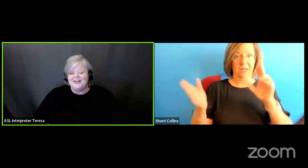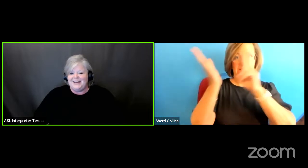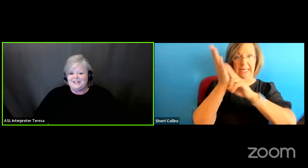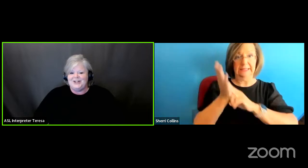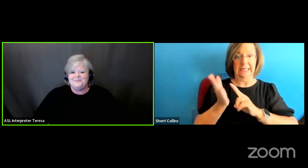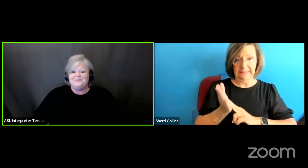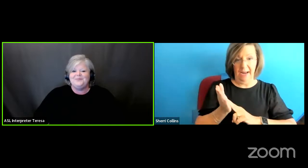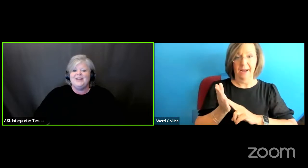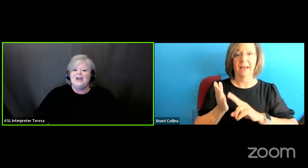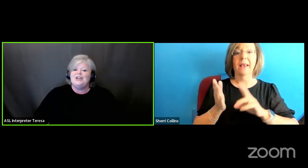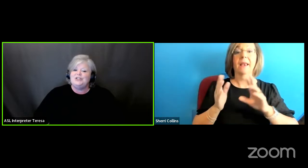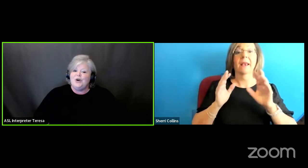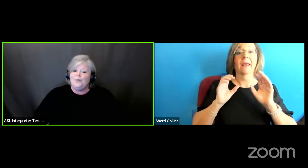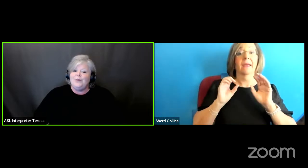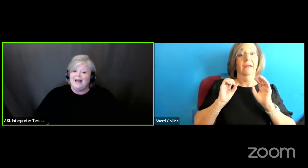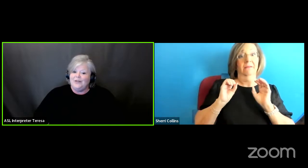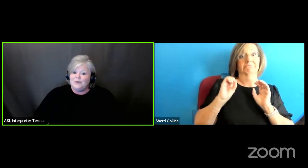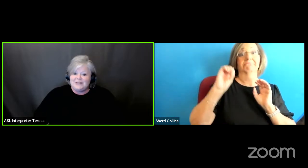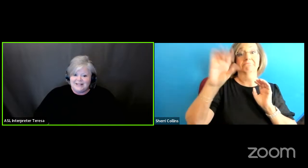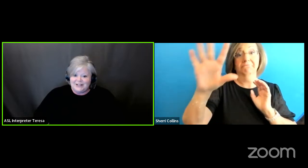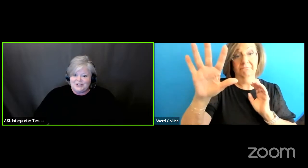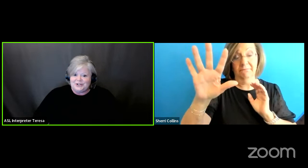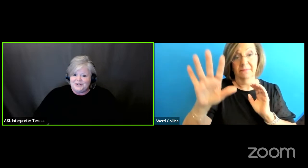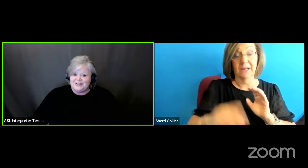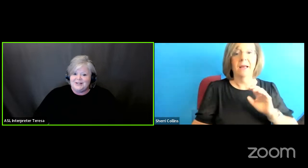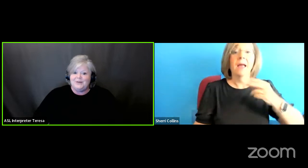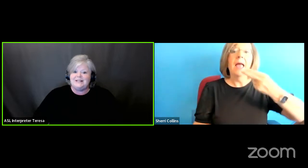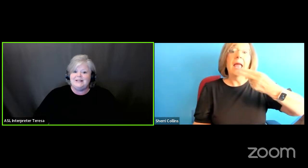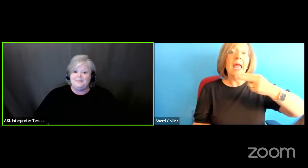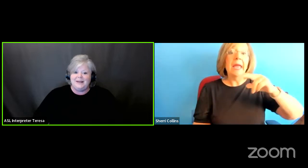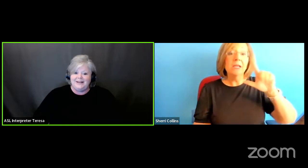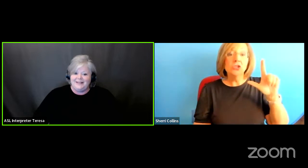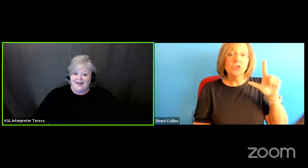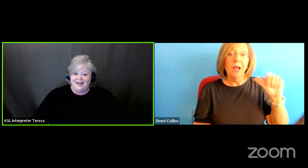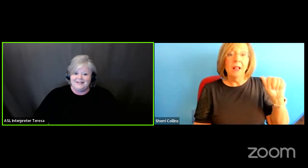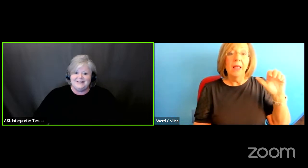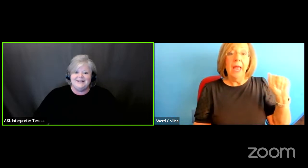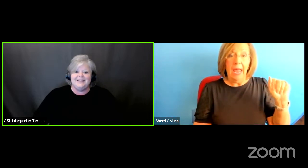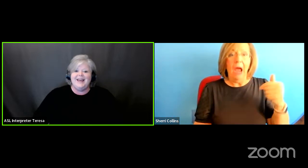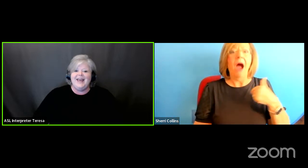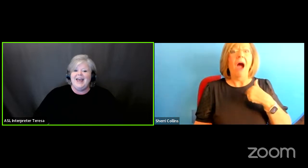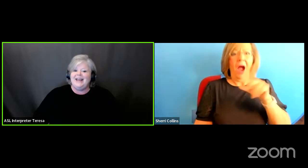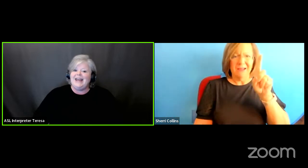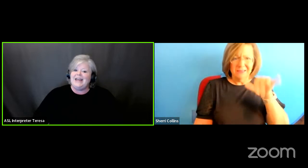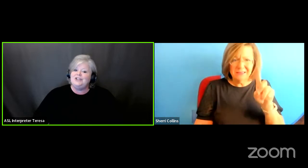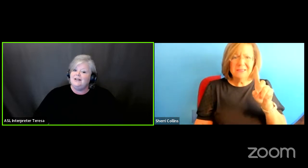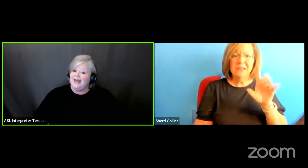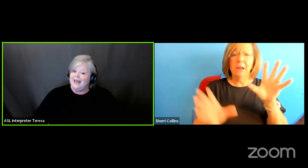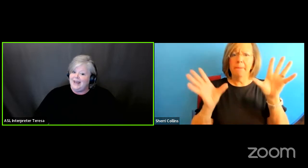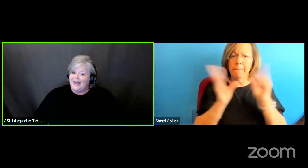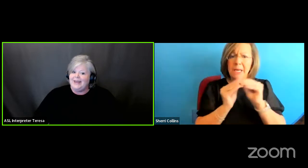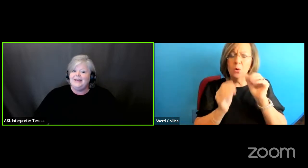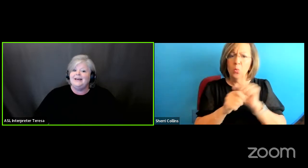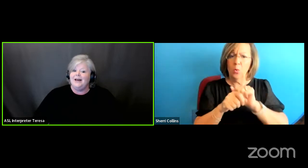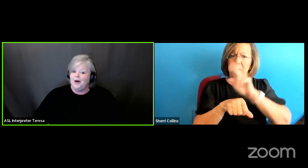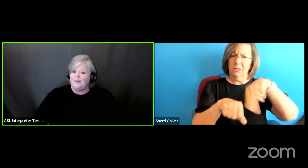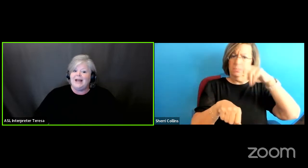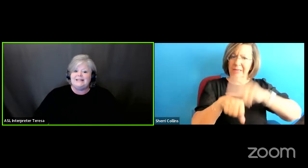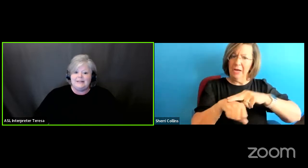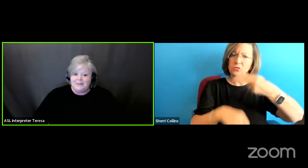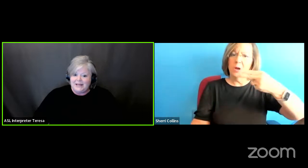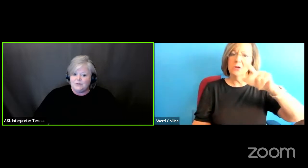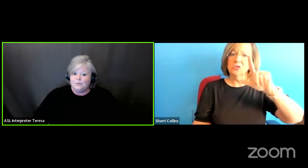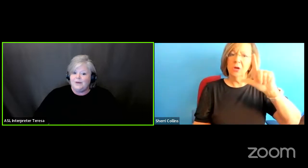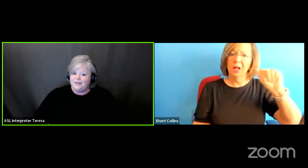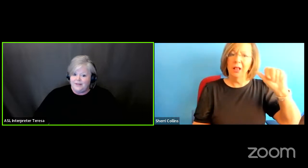And then NATION. So we got those signatures, we submitted that, and HLAA,